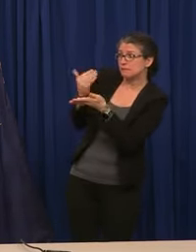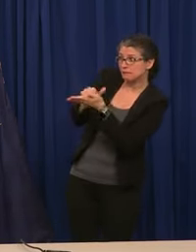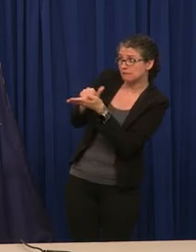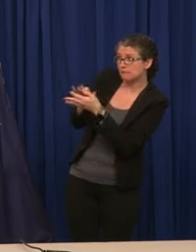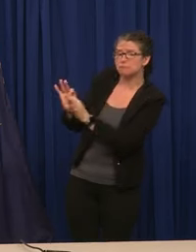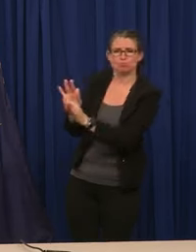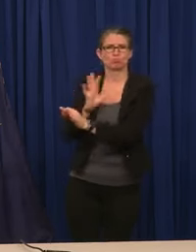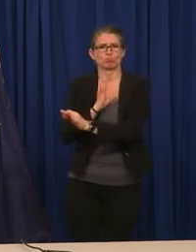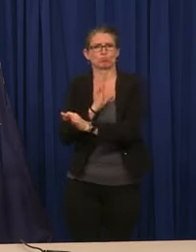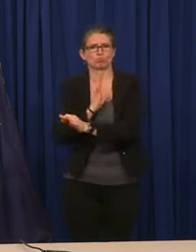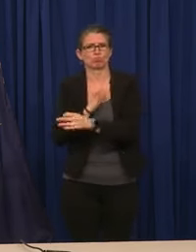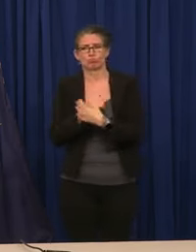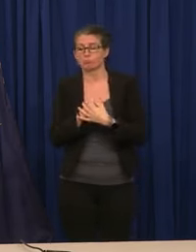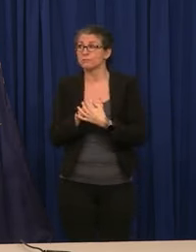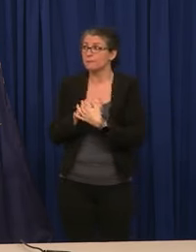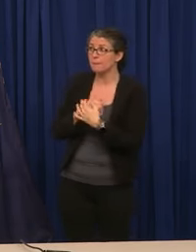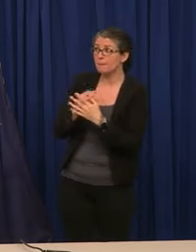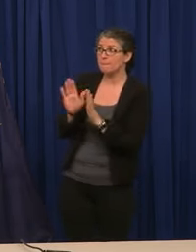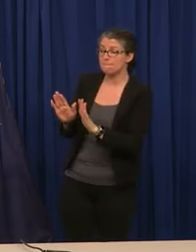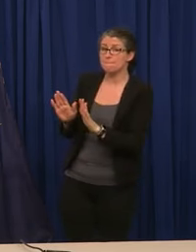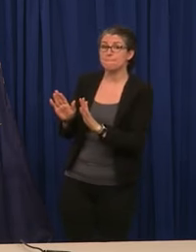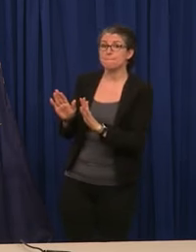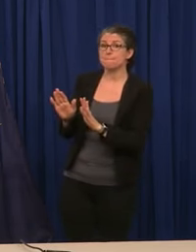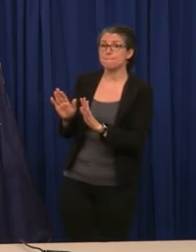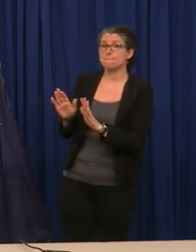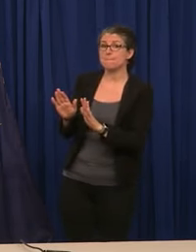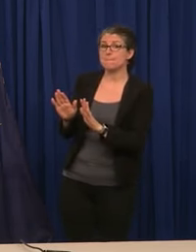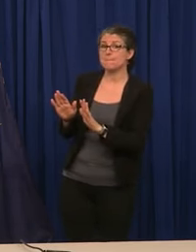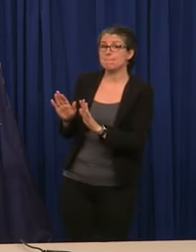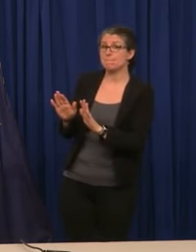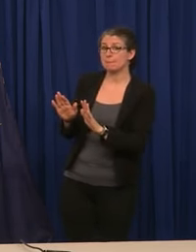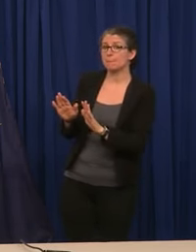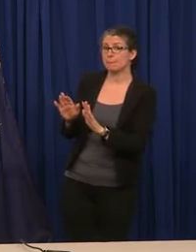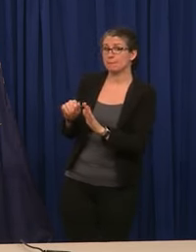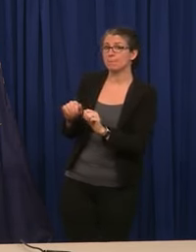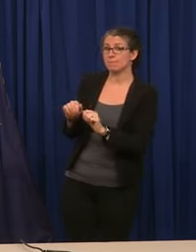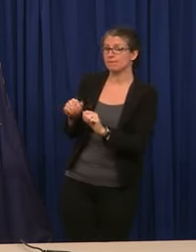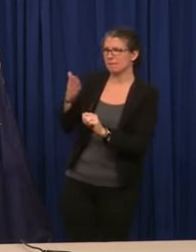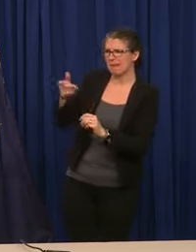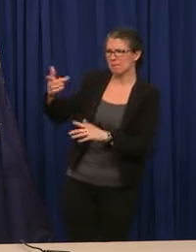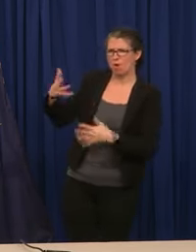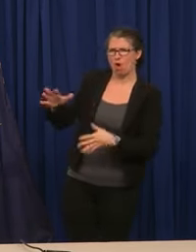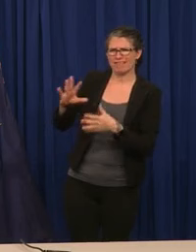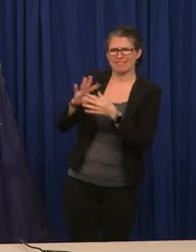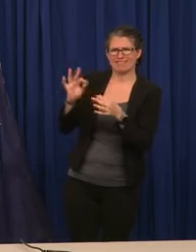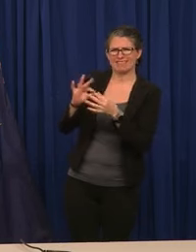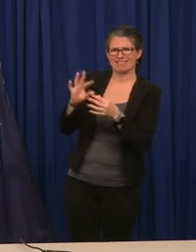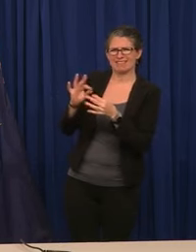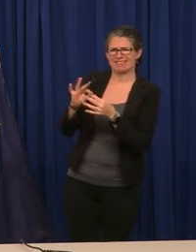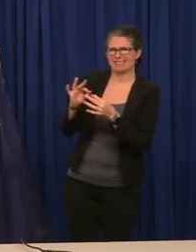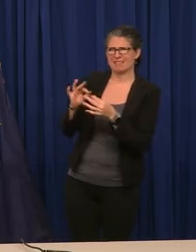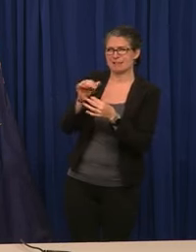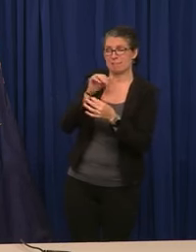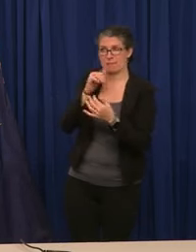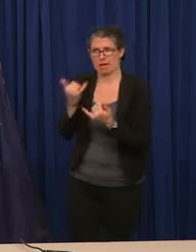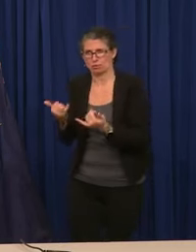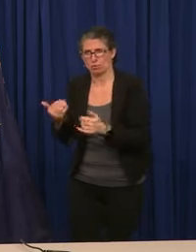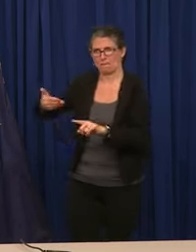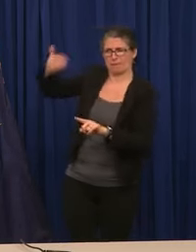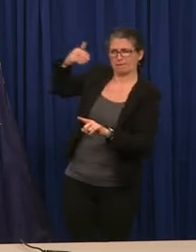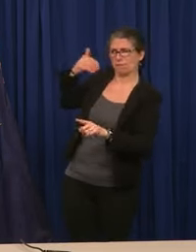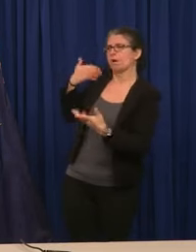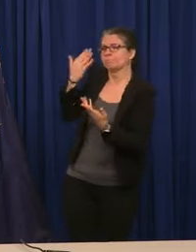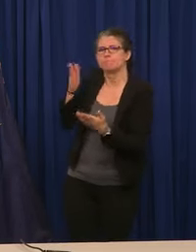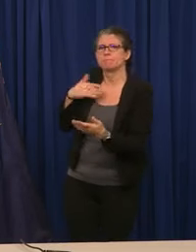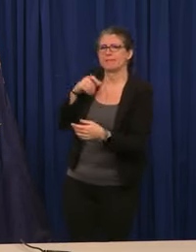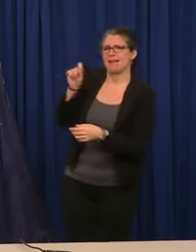And I think you've answered this before, and I don't think the answer's probably changed, but is it too early for us to tell about